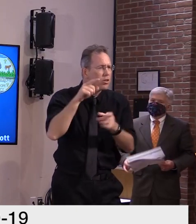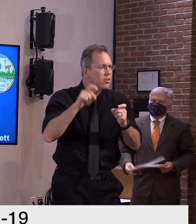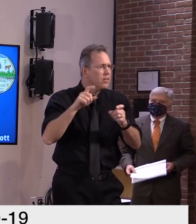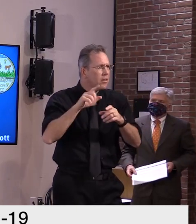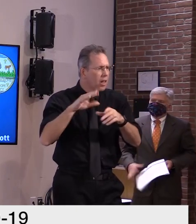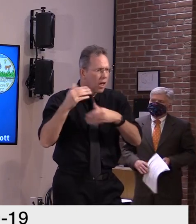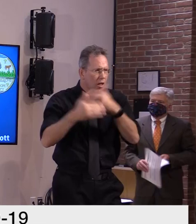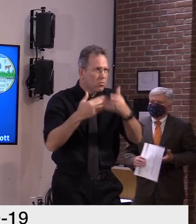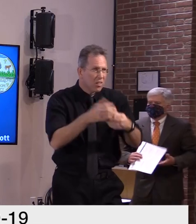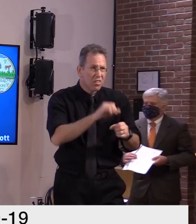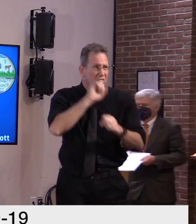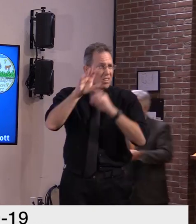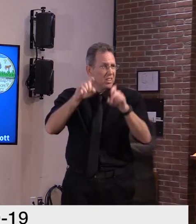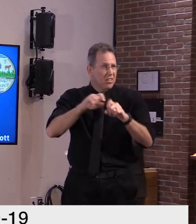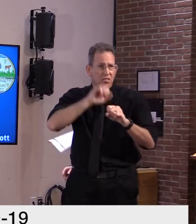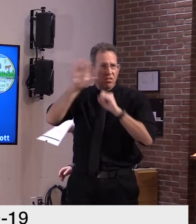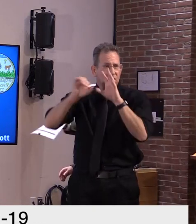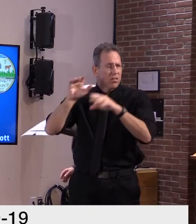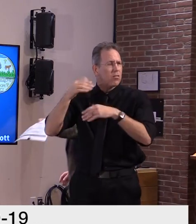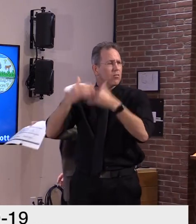of the commercial laboratories.